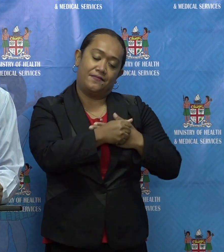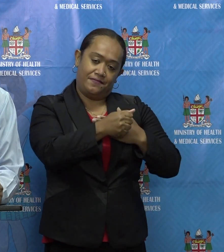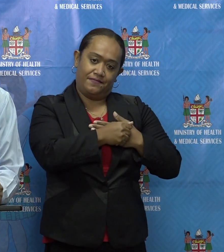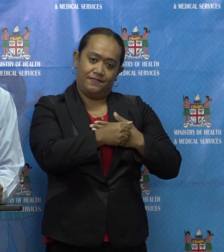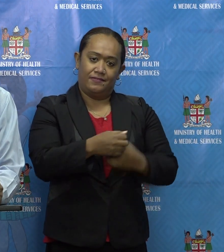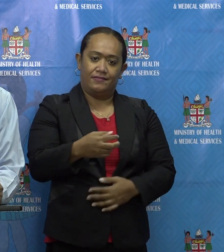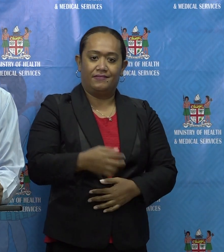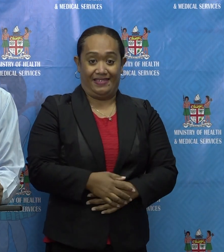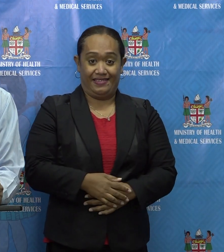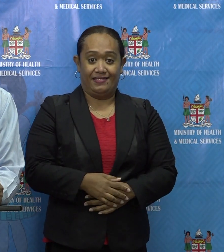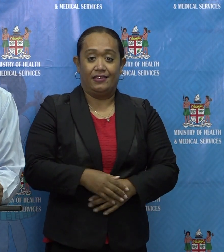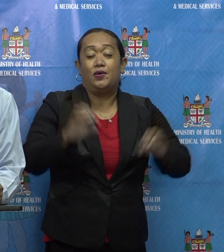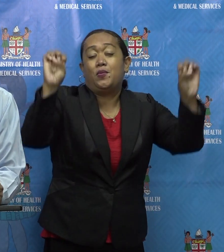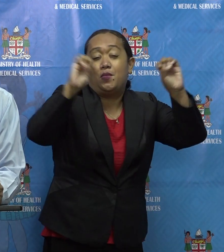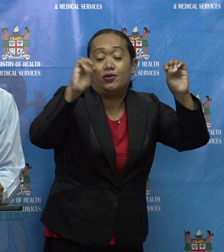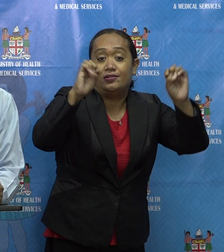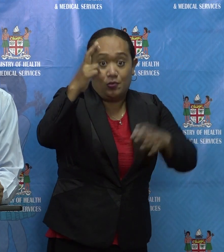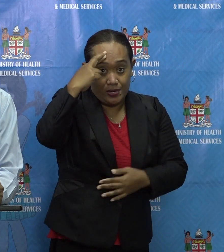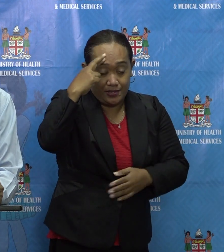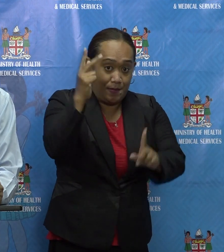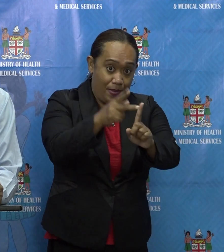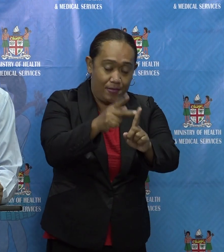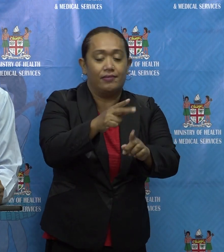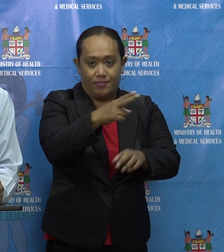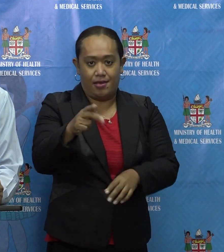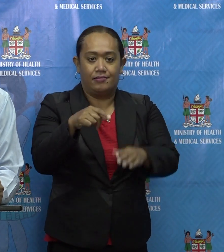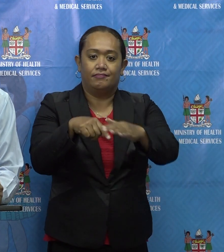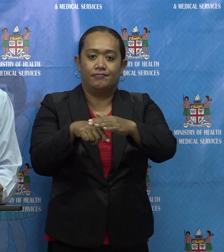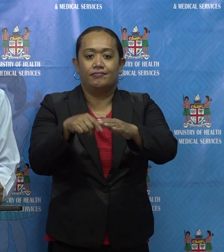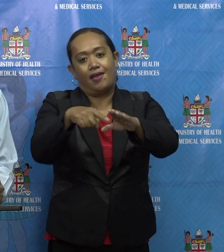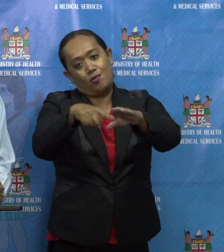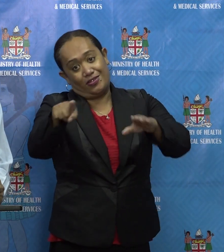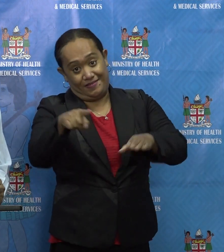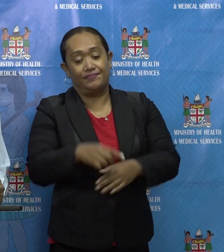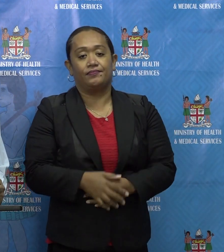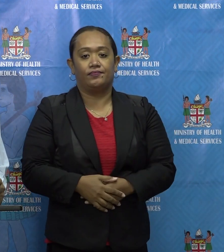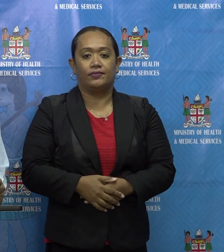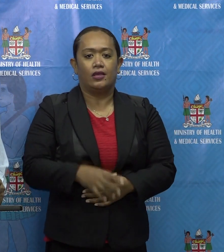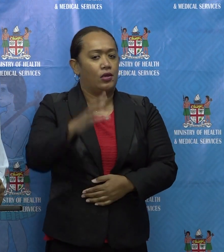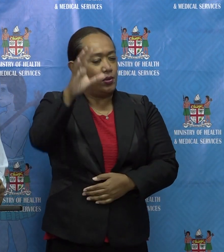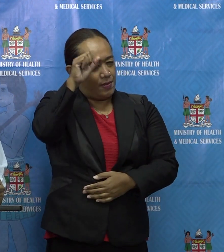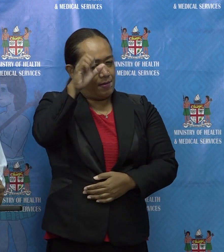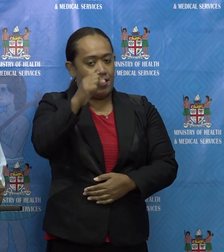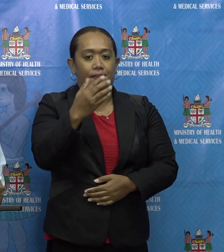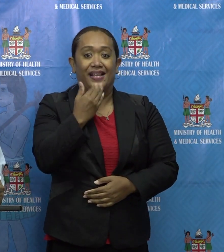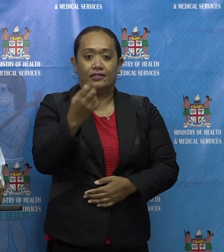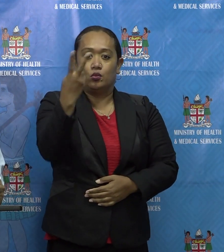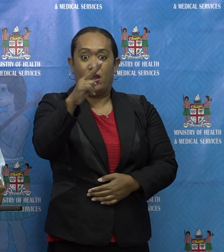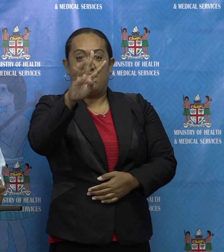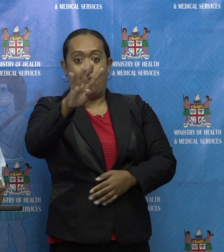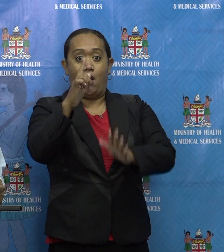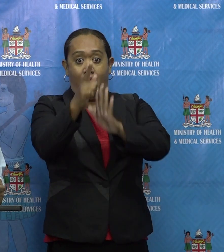be. As our testing over the past 24 hours has proved, the virus is very much present in